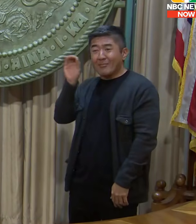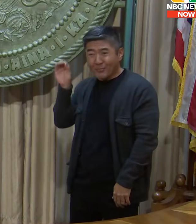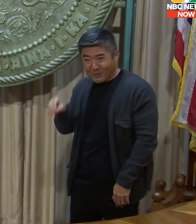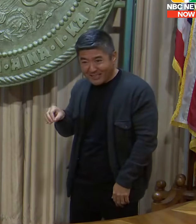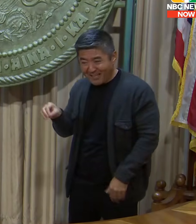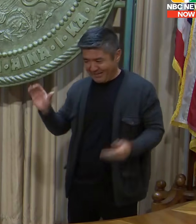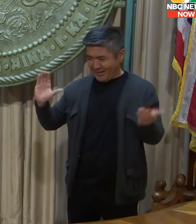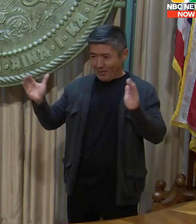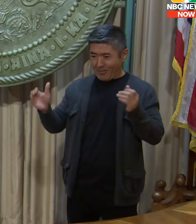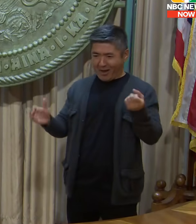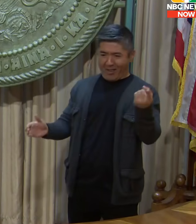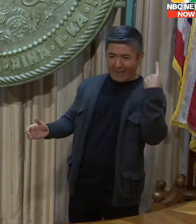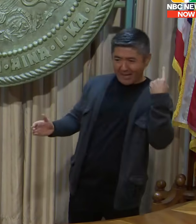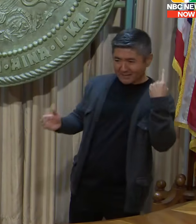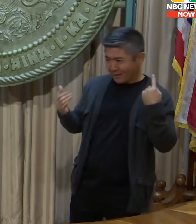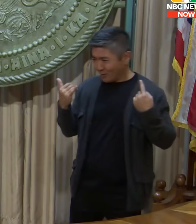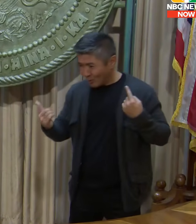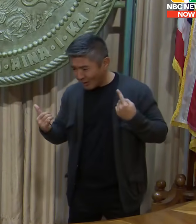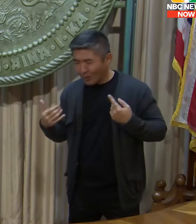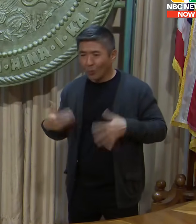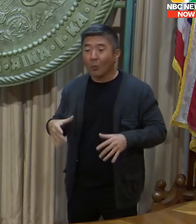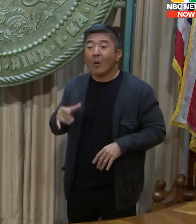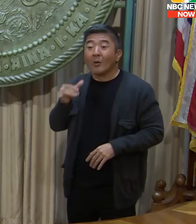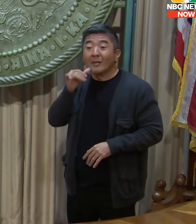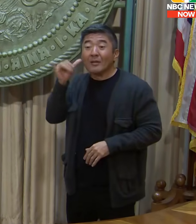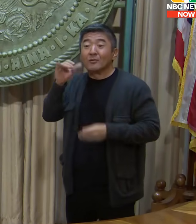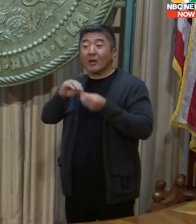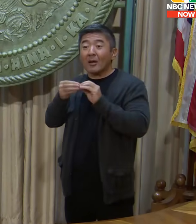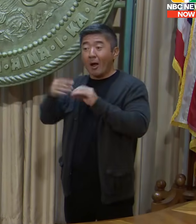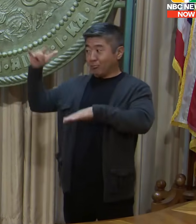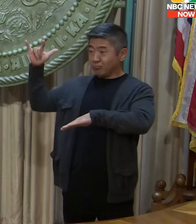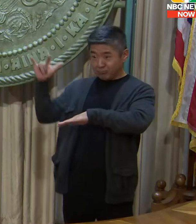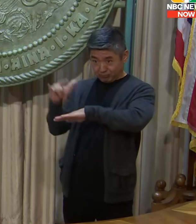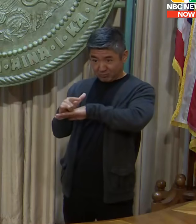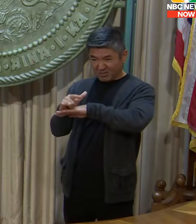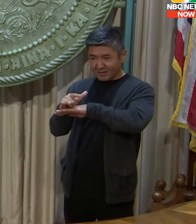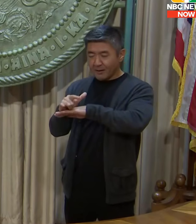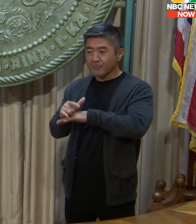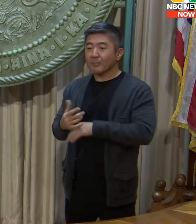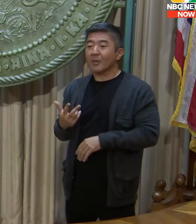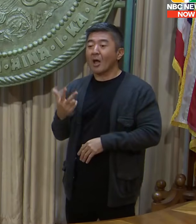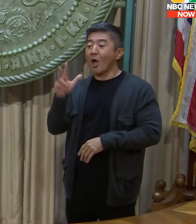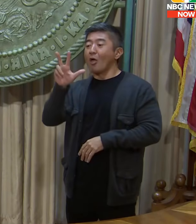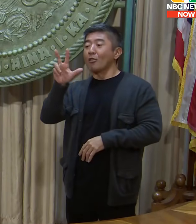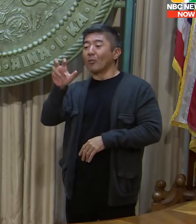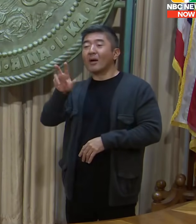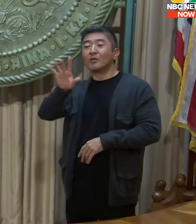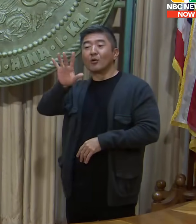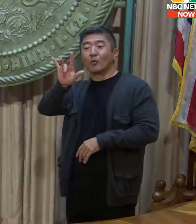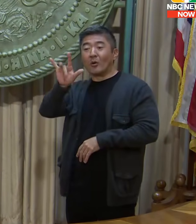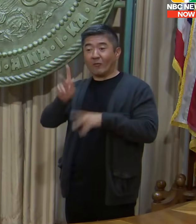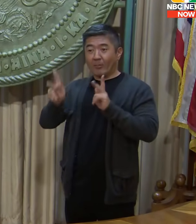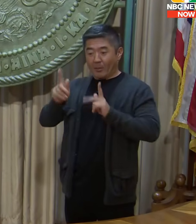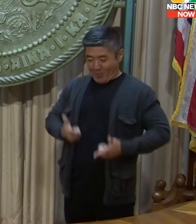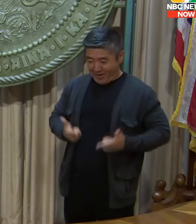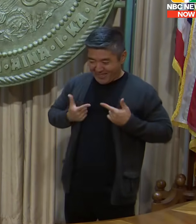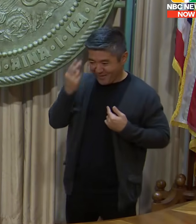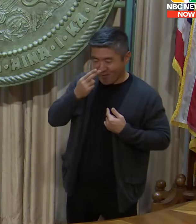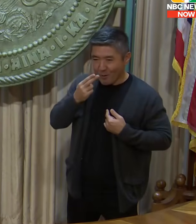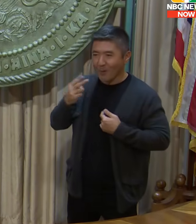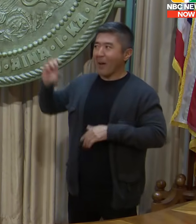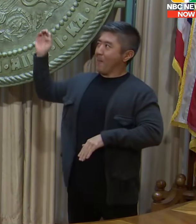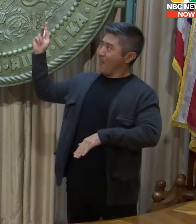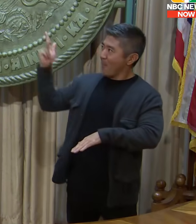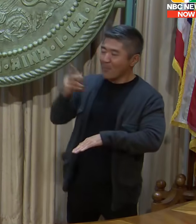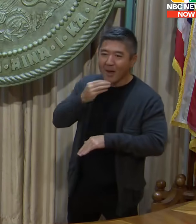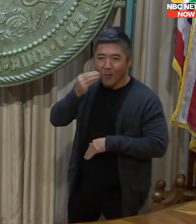year. Now, just yesterday, the arrival numbers are as follows. There were 325 returning residents to Hawaii with